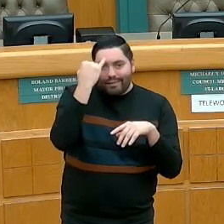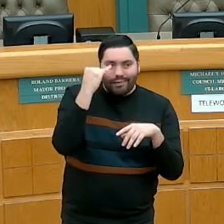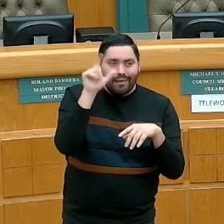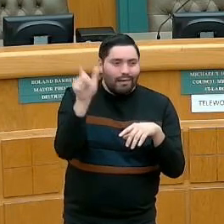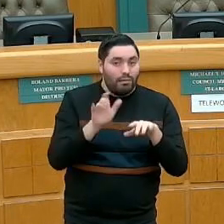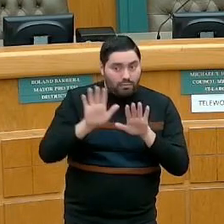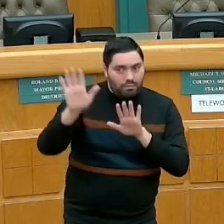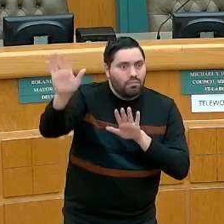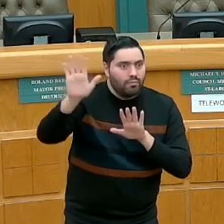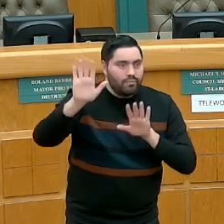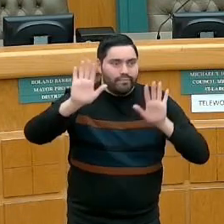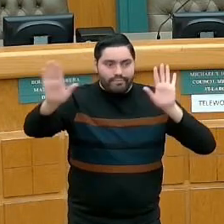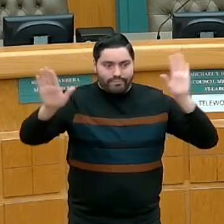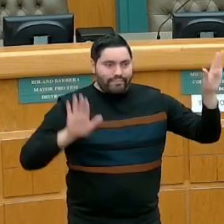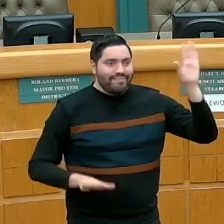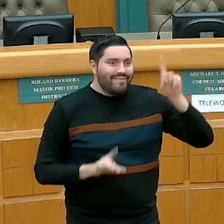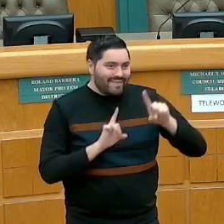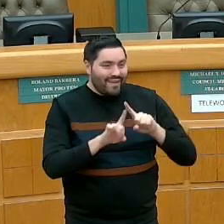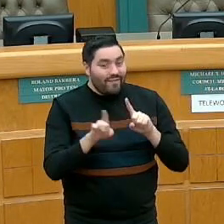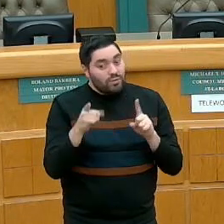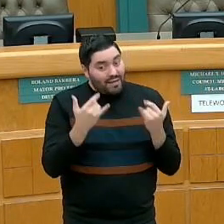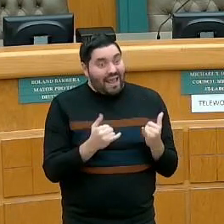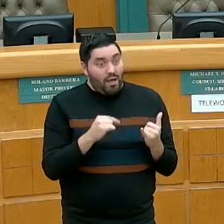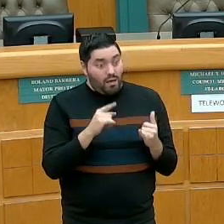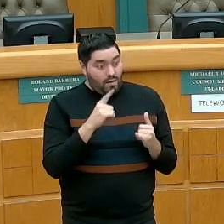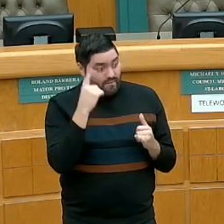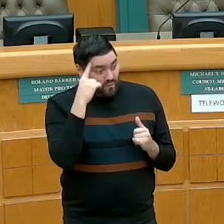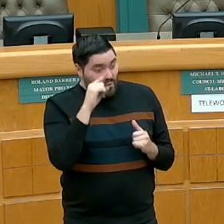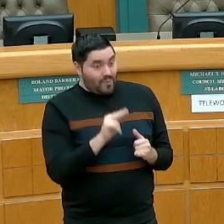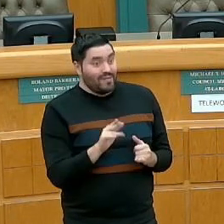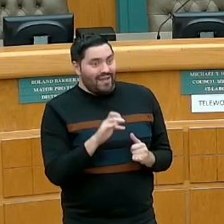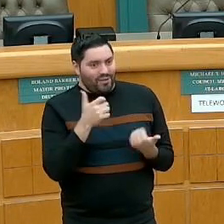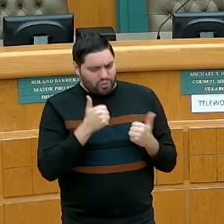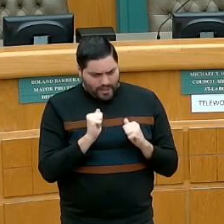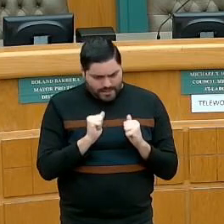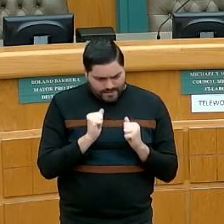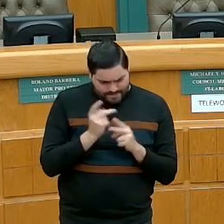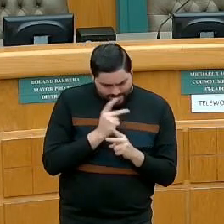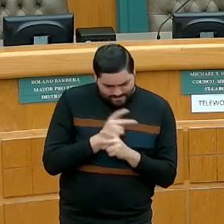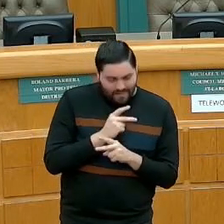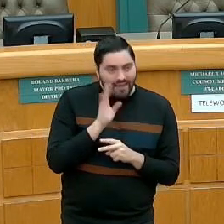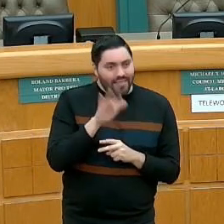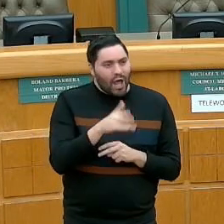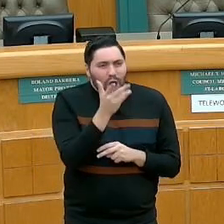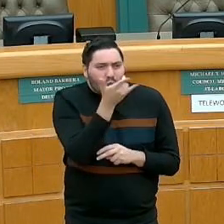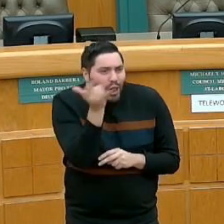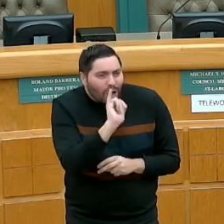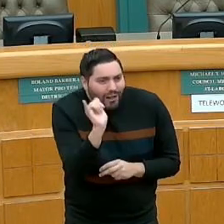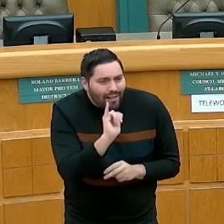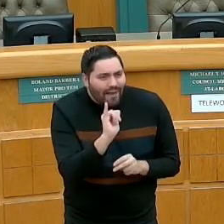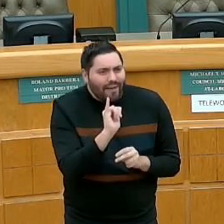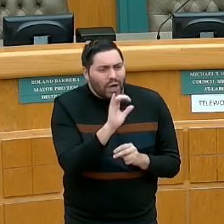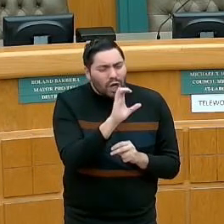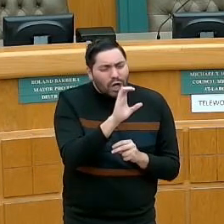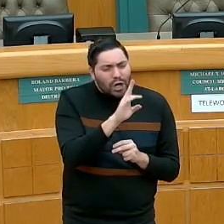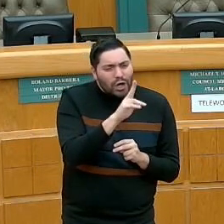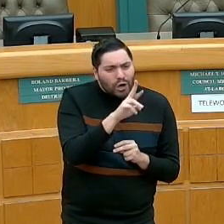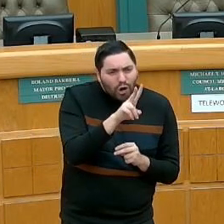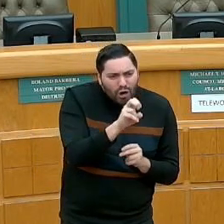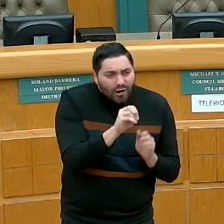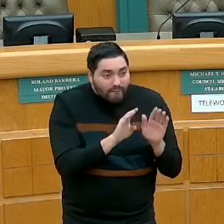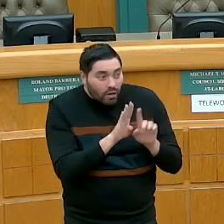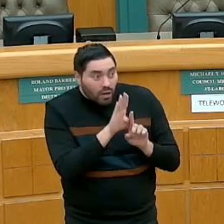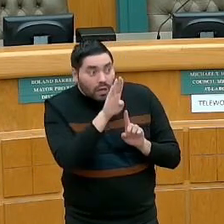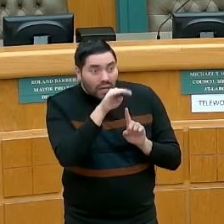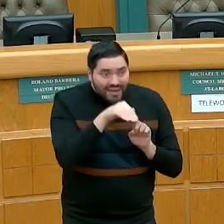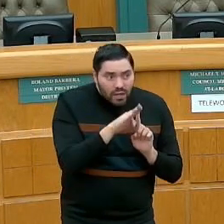so that's some of the work they're doing. We expect to have the curve model by this Friday, and we